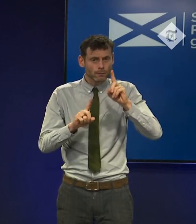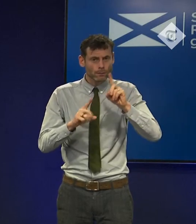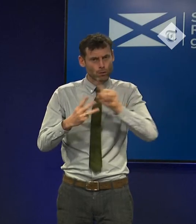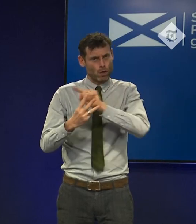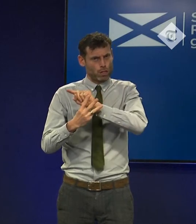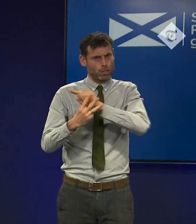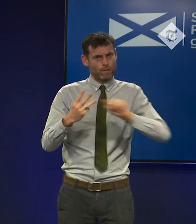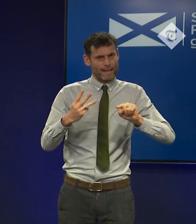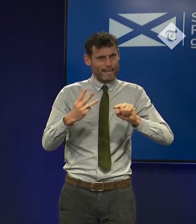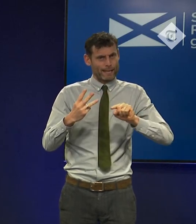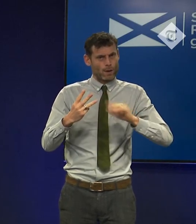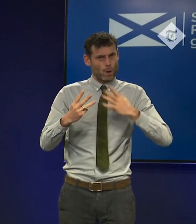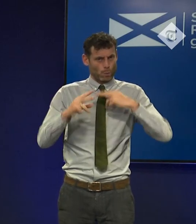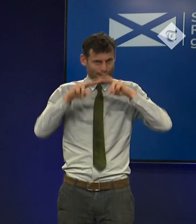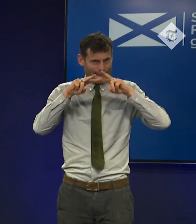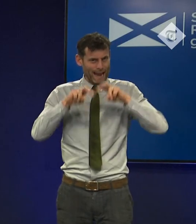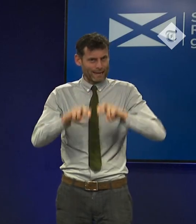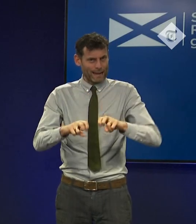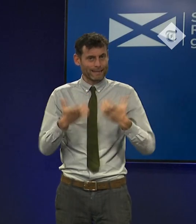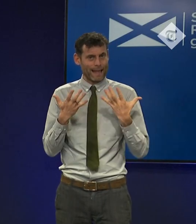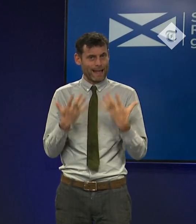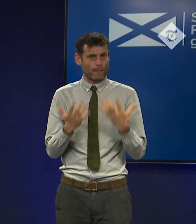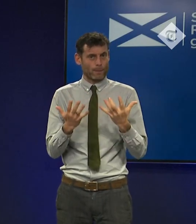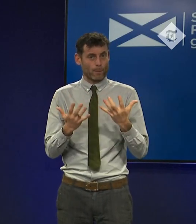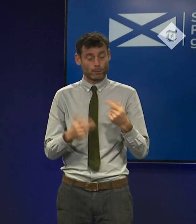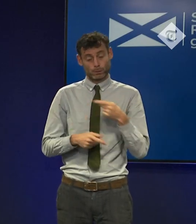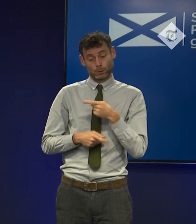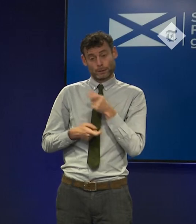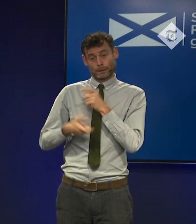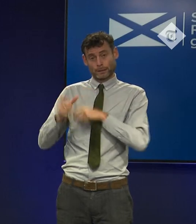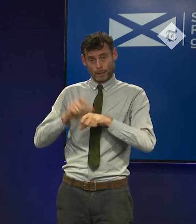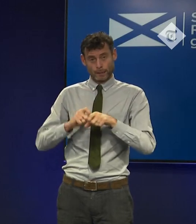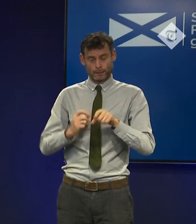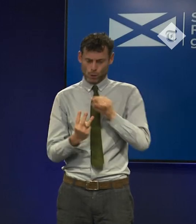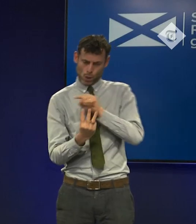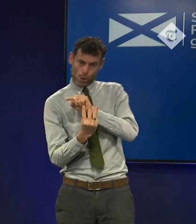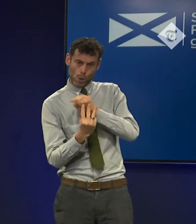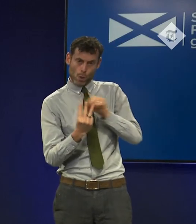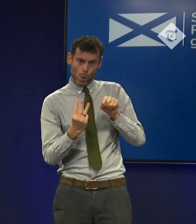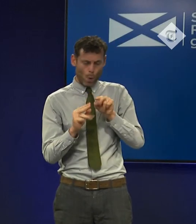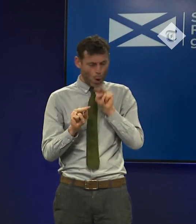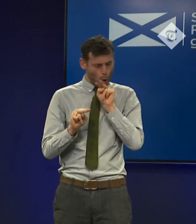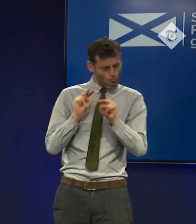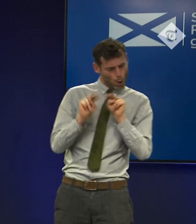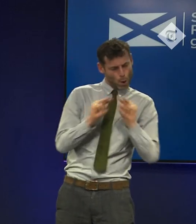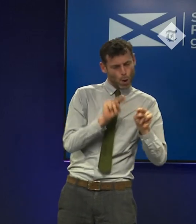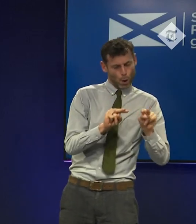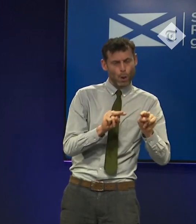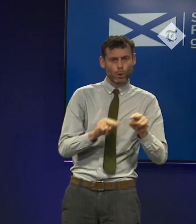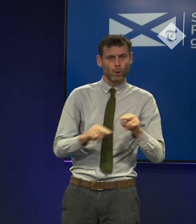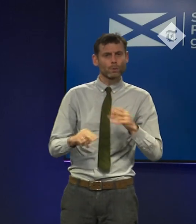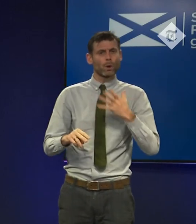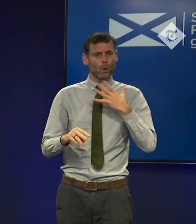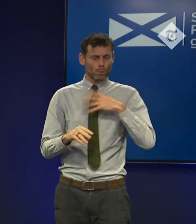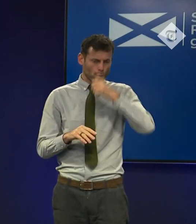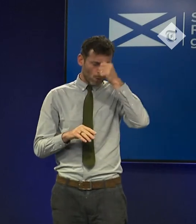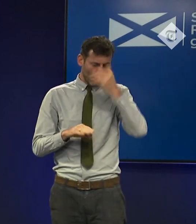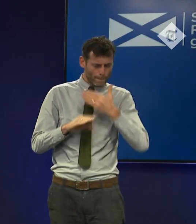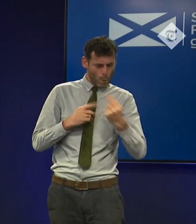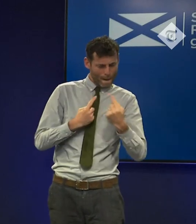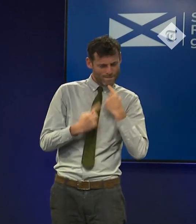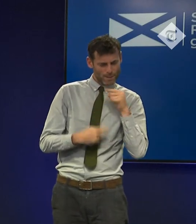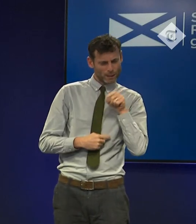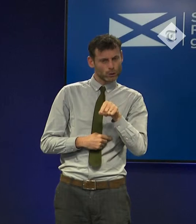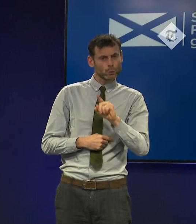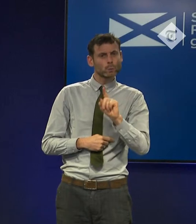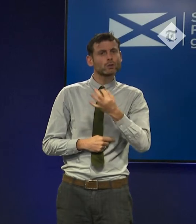be particularly focusing upon just now. Those three areas, using a variety of techniques to try and gain further information on